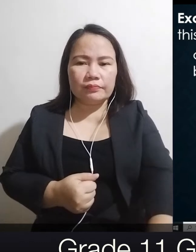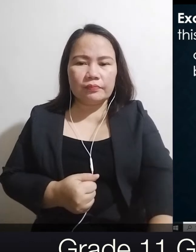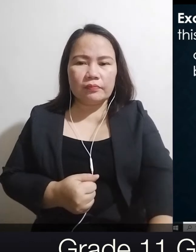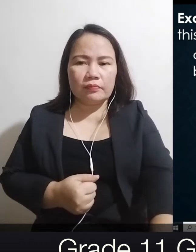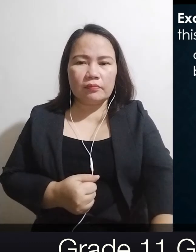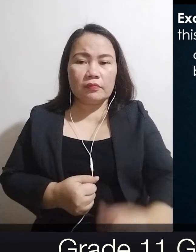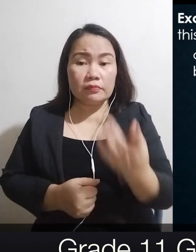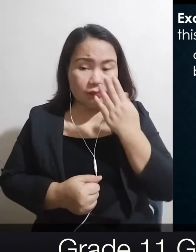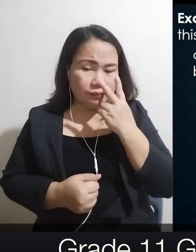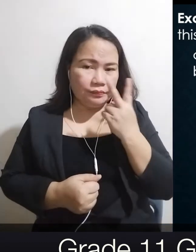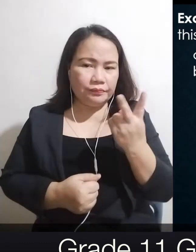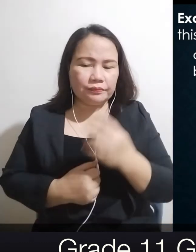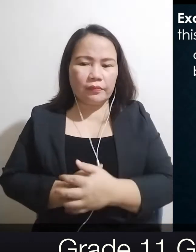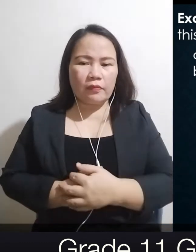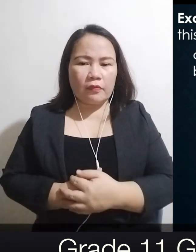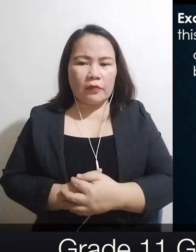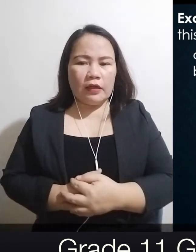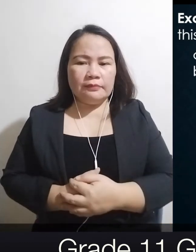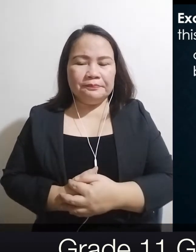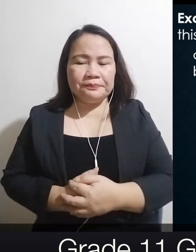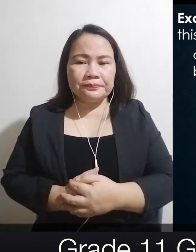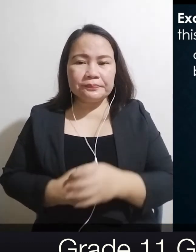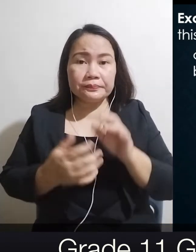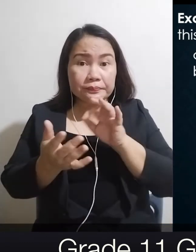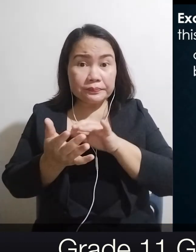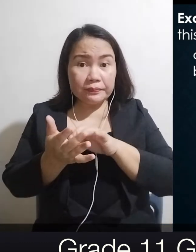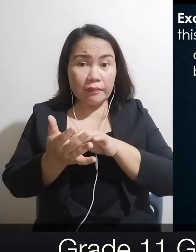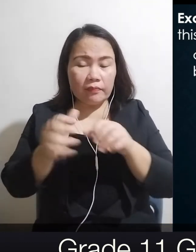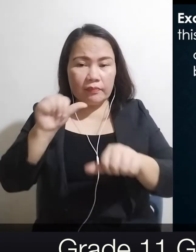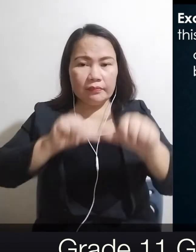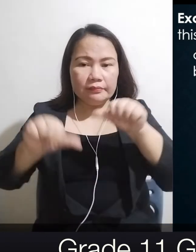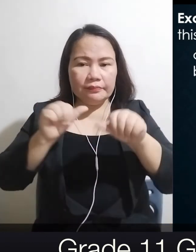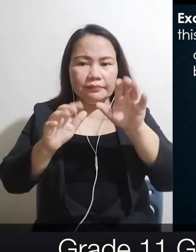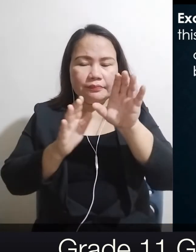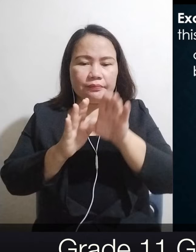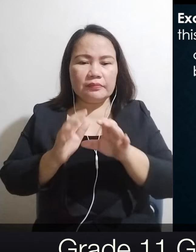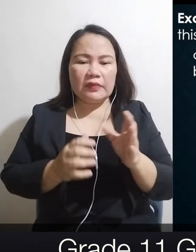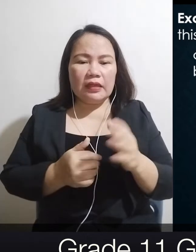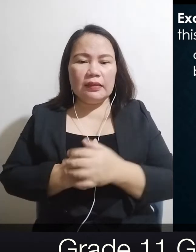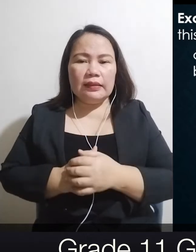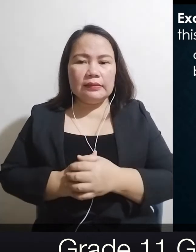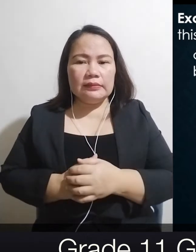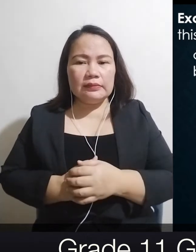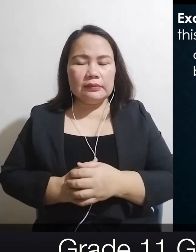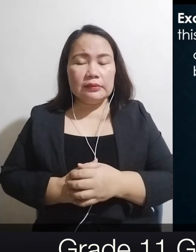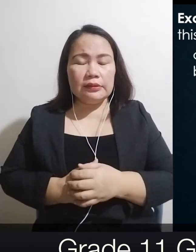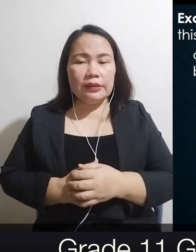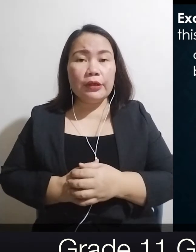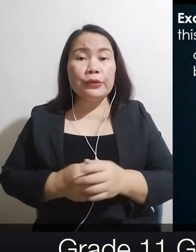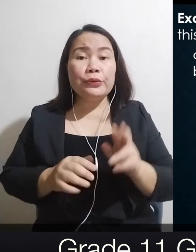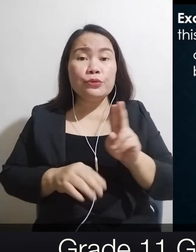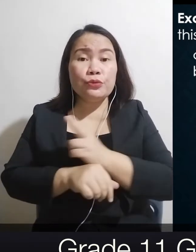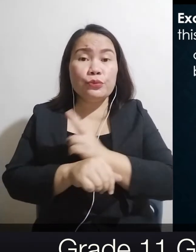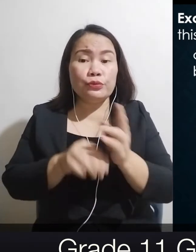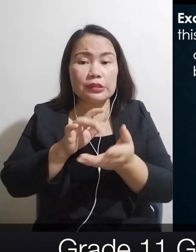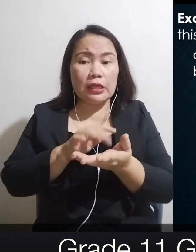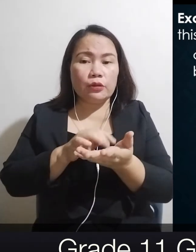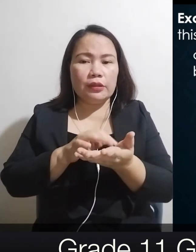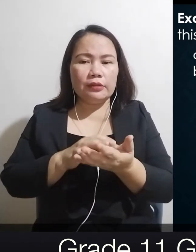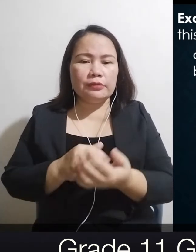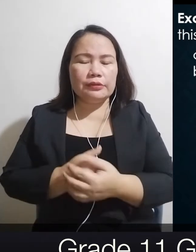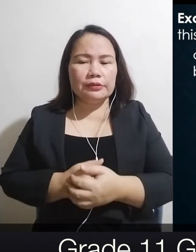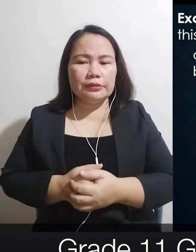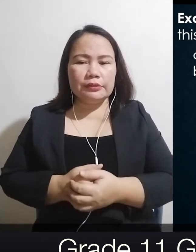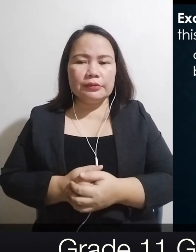mas madali i-check yung sagot kasi pag minanual nyo to, mahihirapan pa kayo. You can check using your